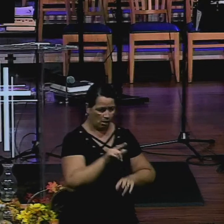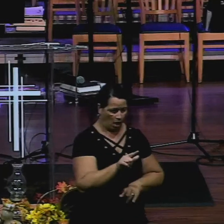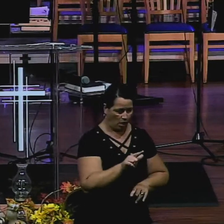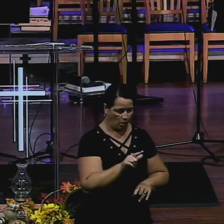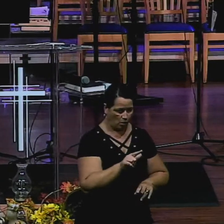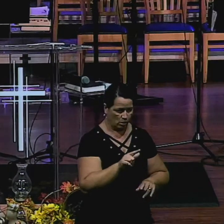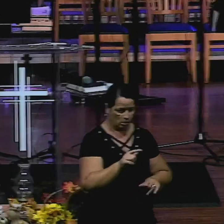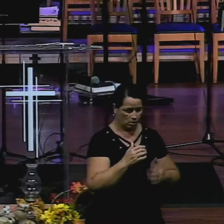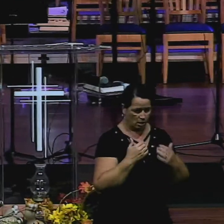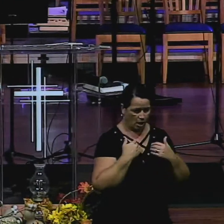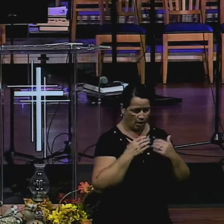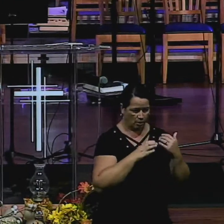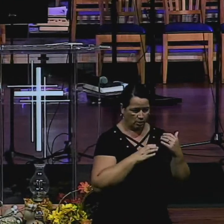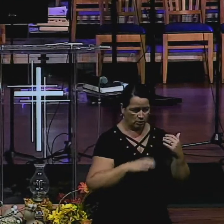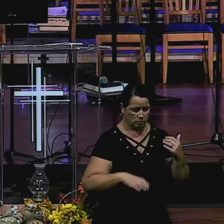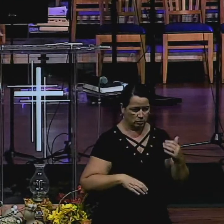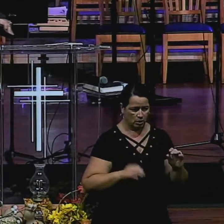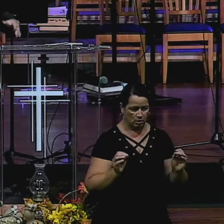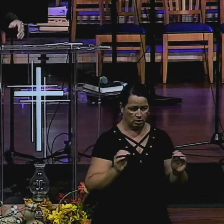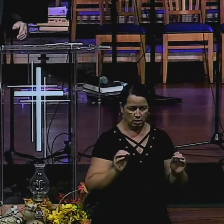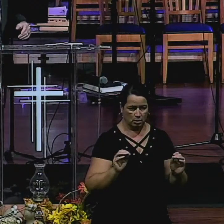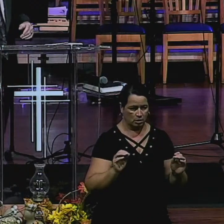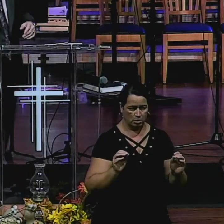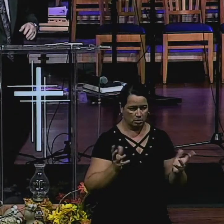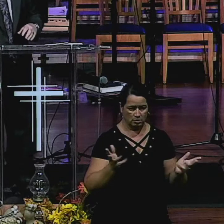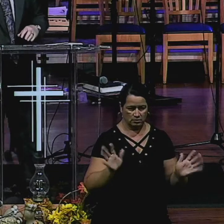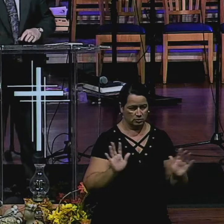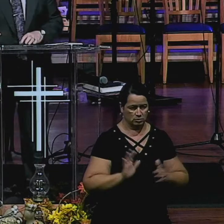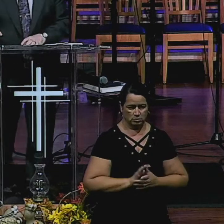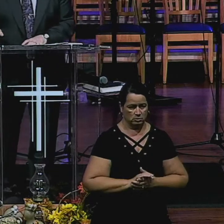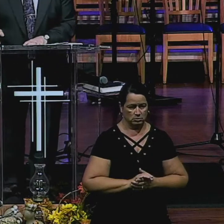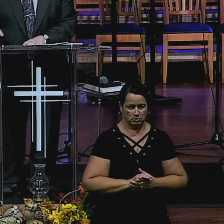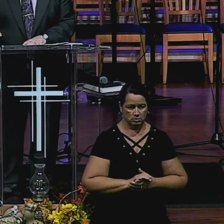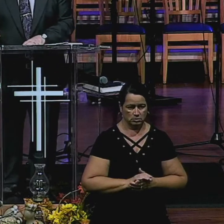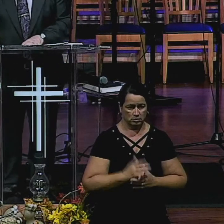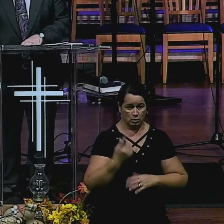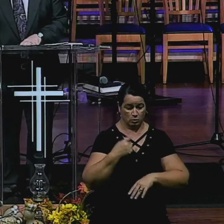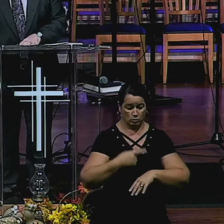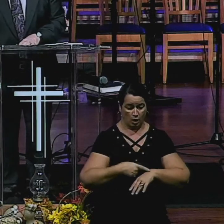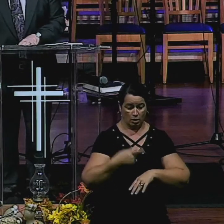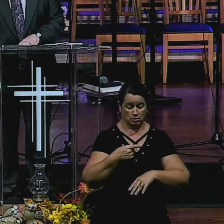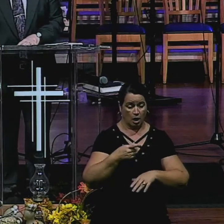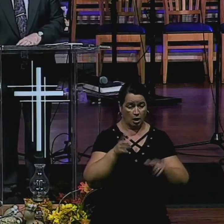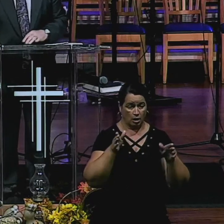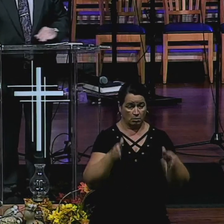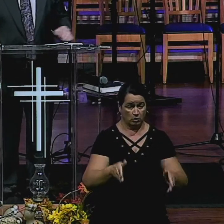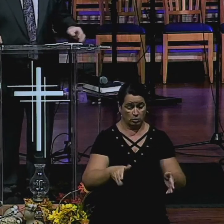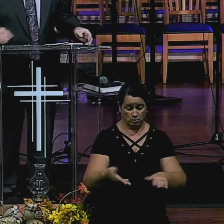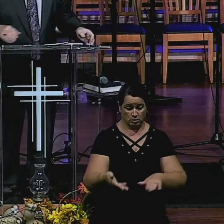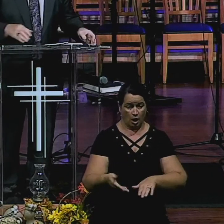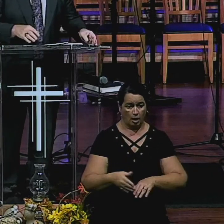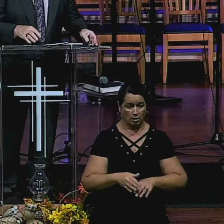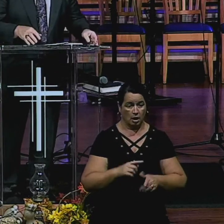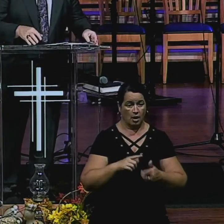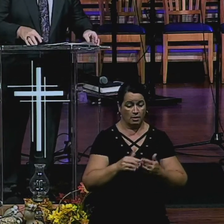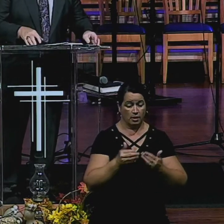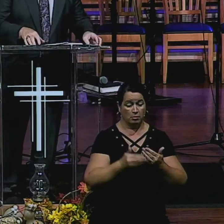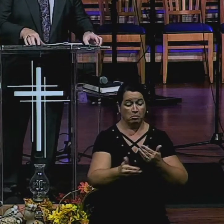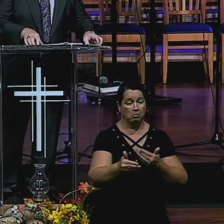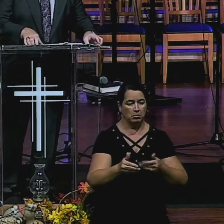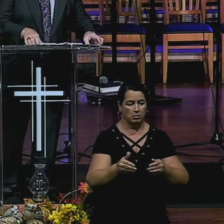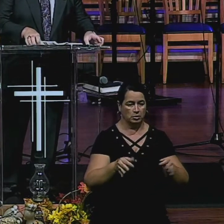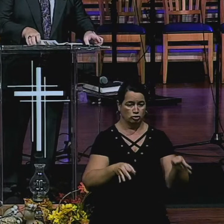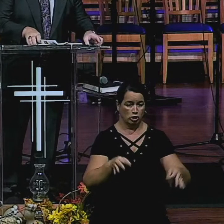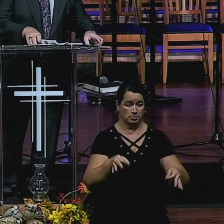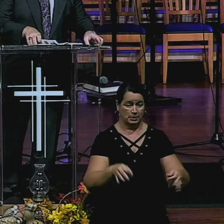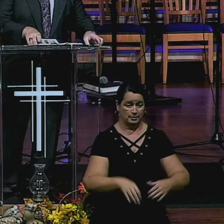it's eternity. It's appointed unto man once to die, and after this is the judgment. So, dear ones, here's some great